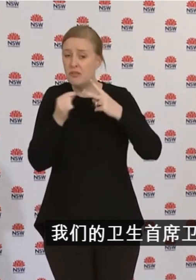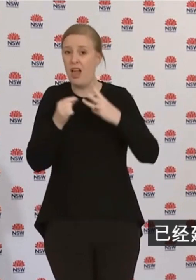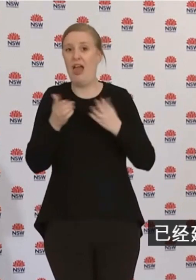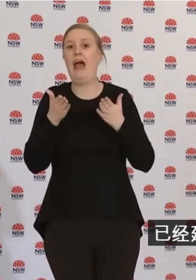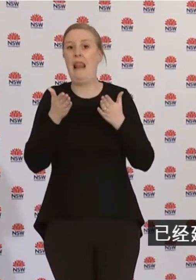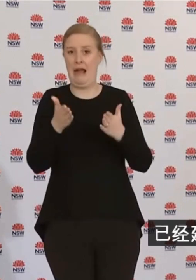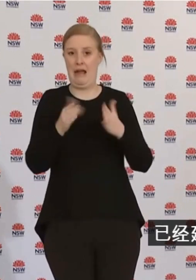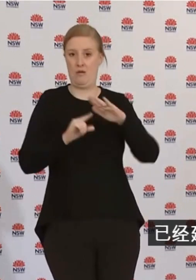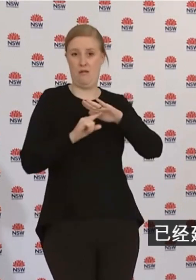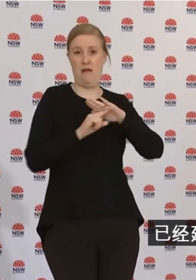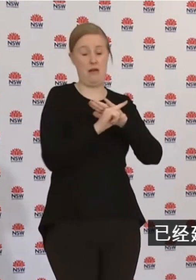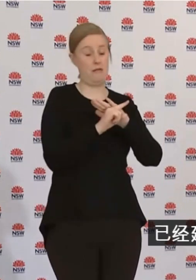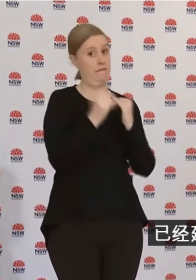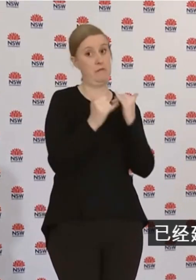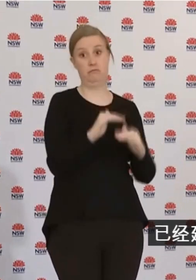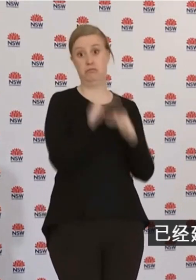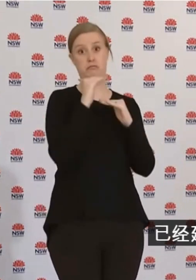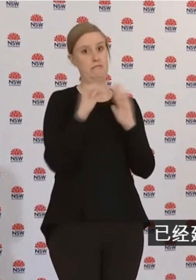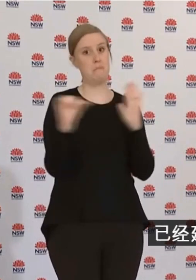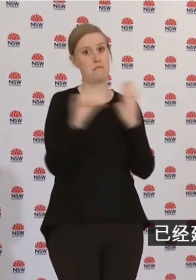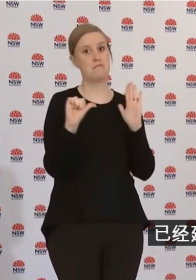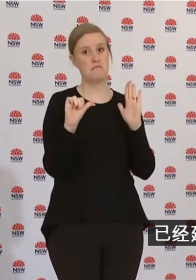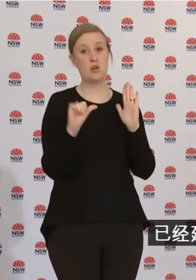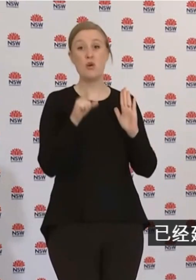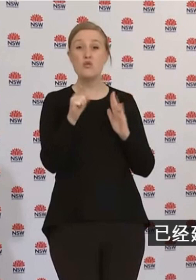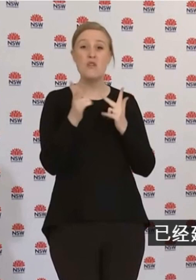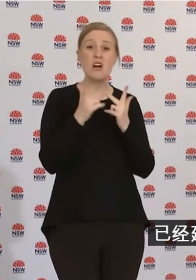her team have advised that you can come out for.